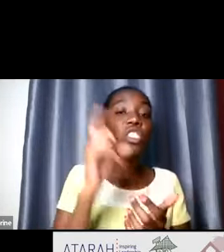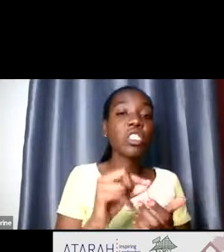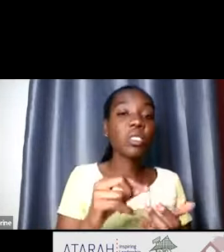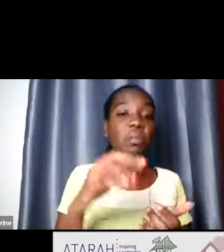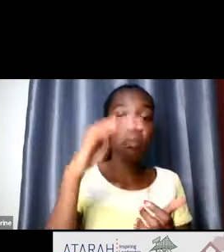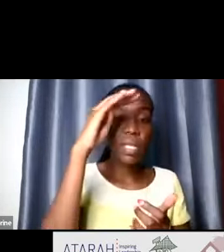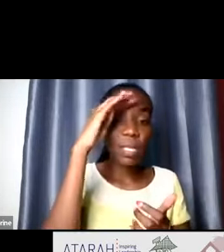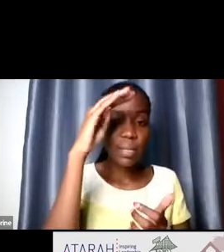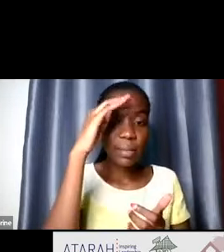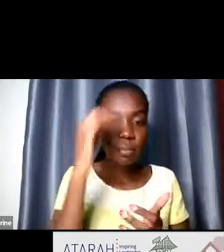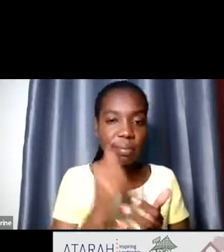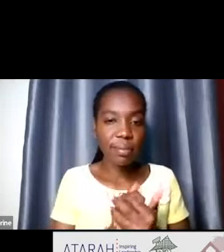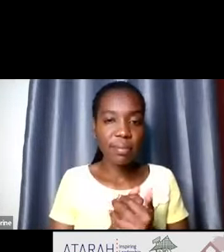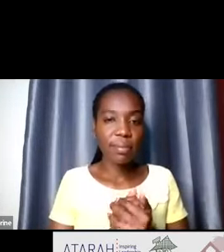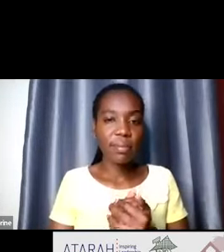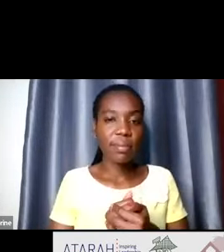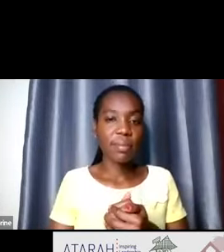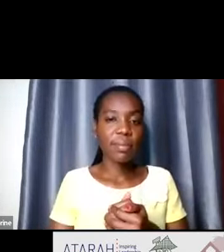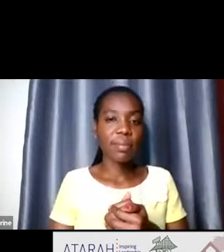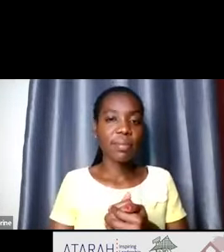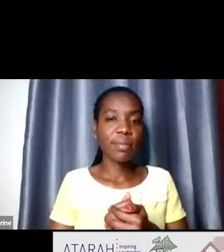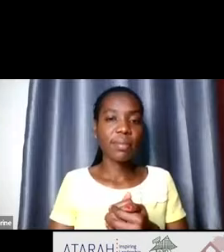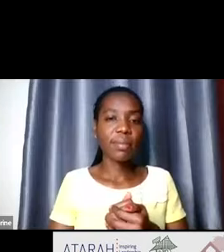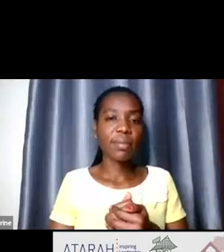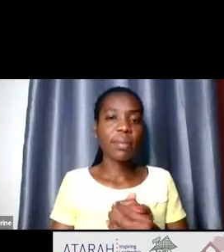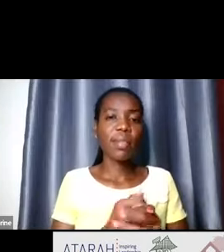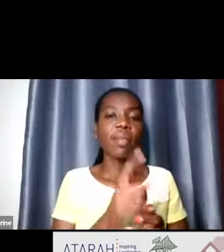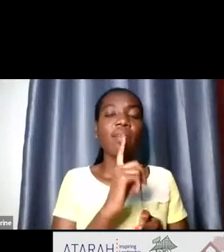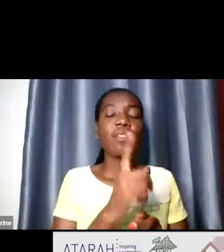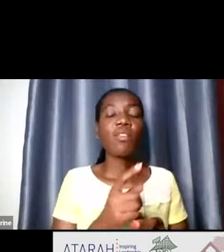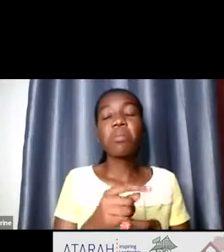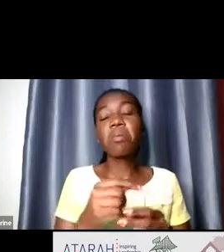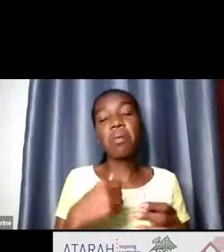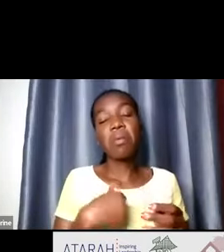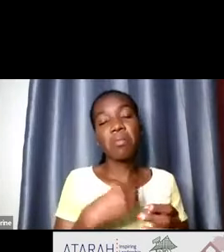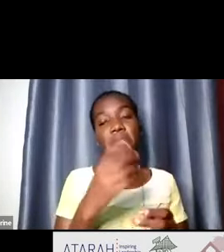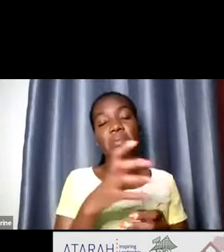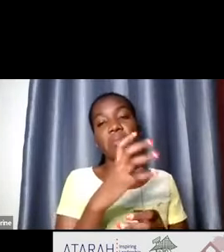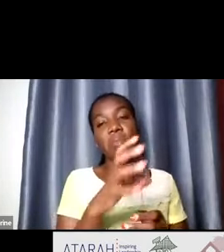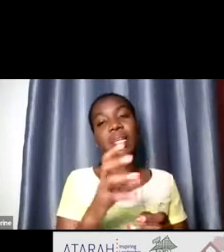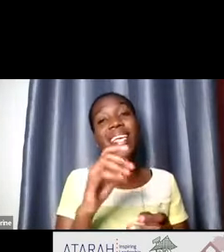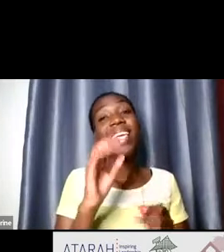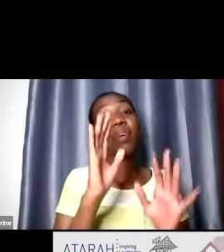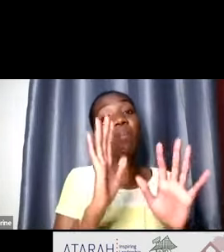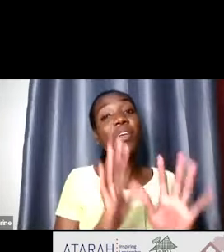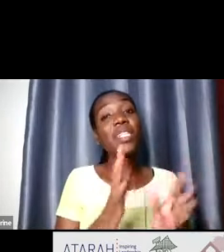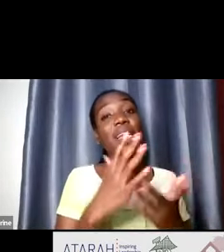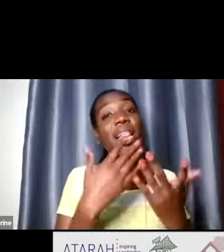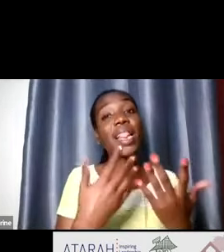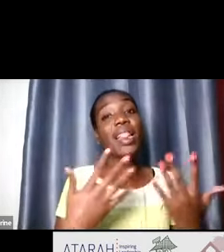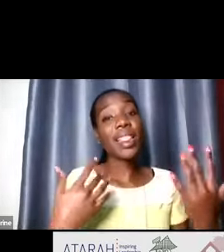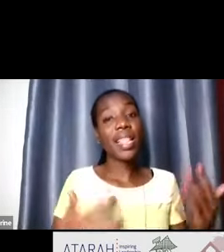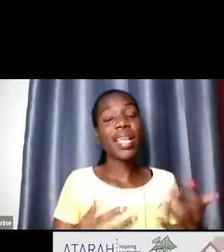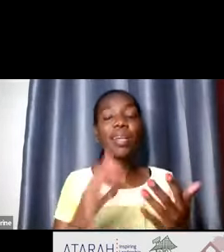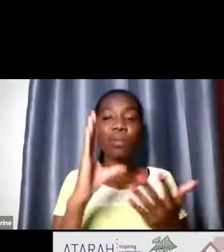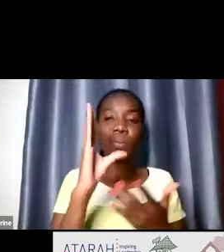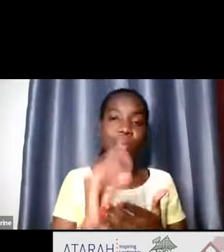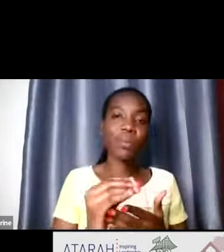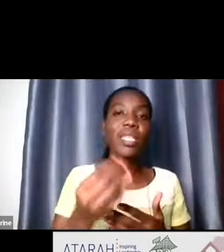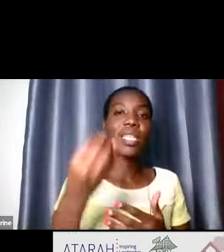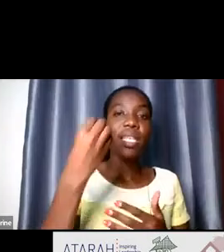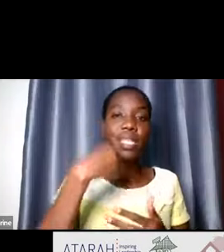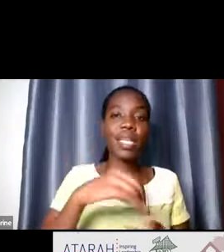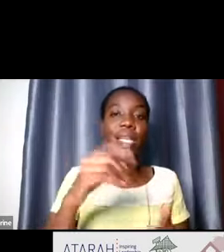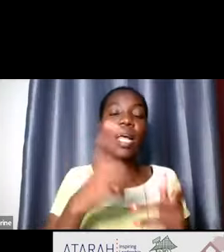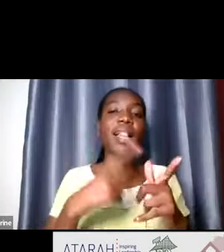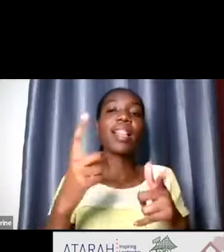okay. The Murats, people have drank Murats for a long time, the Busas. The key thing is to limit the intake and to use